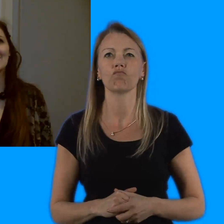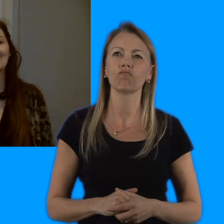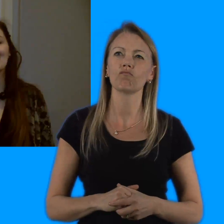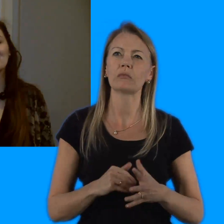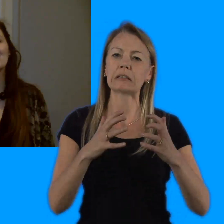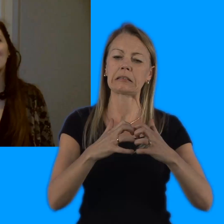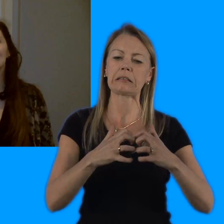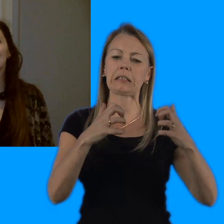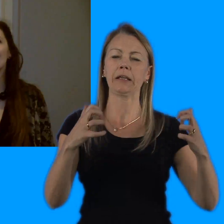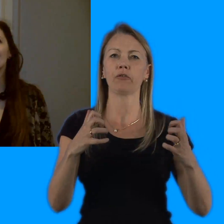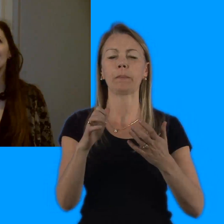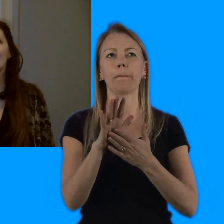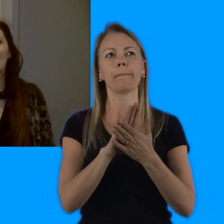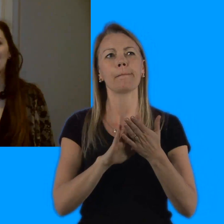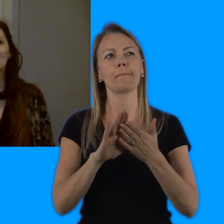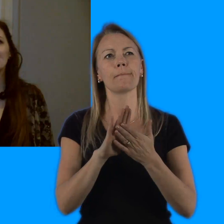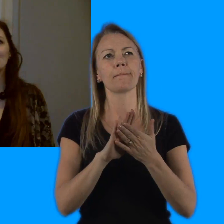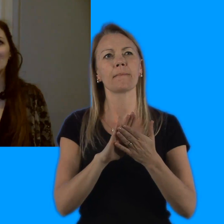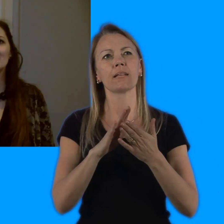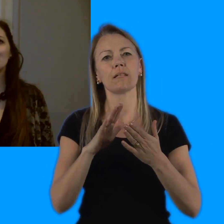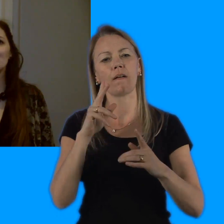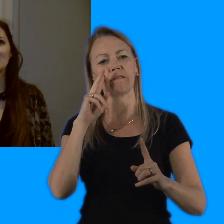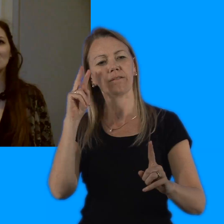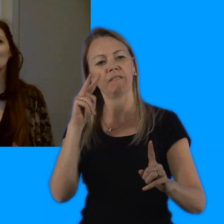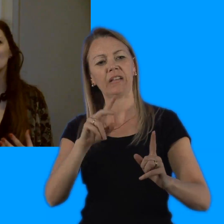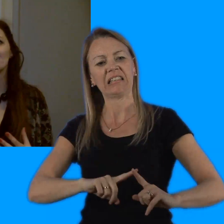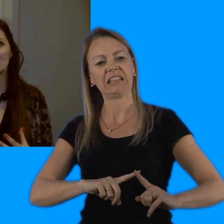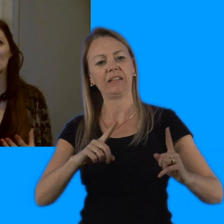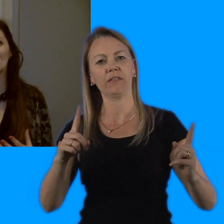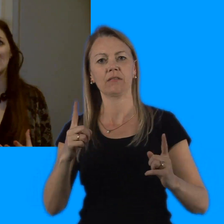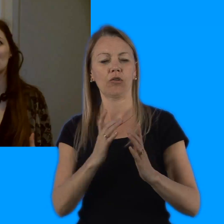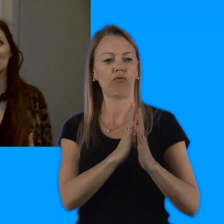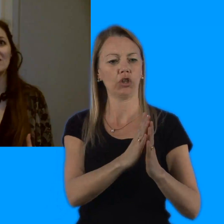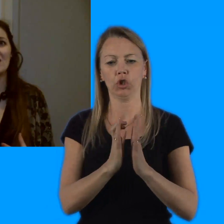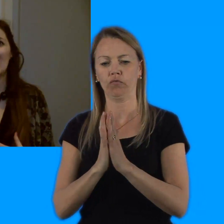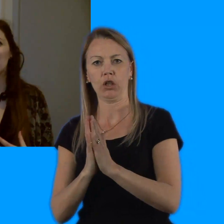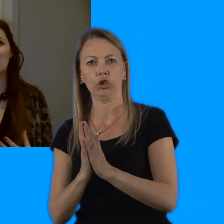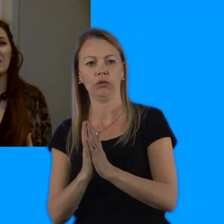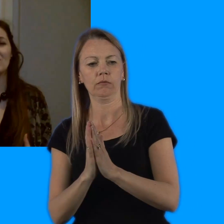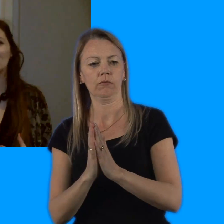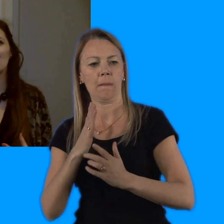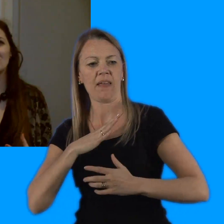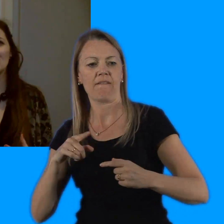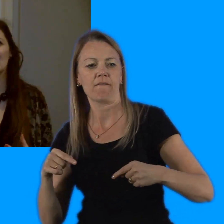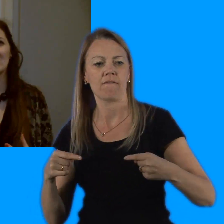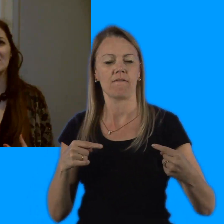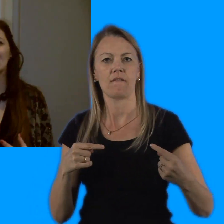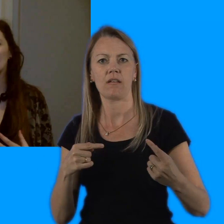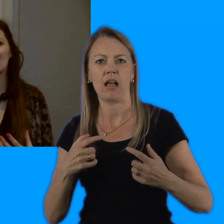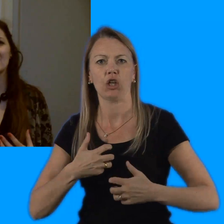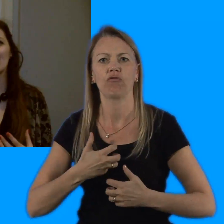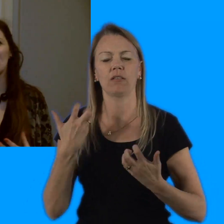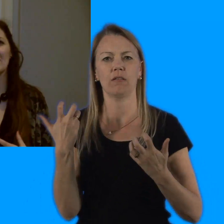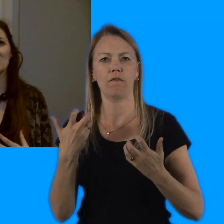I think sectarianism is a perceived difference between two groups of one religion and people behaving towards each other either